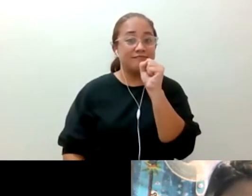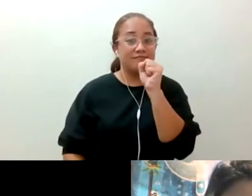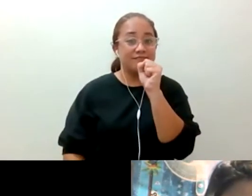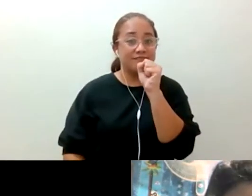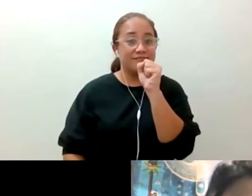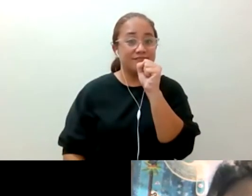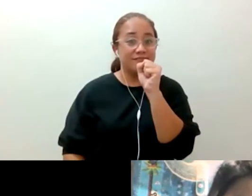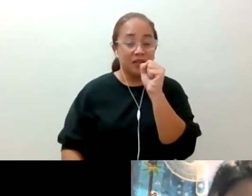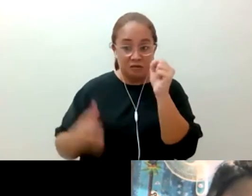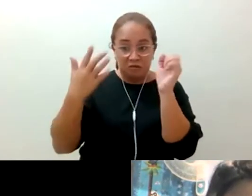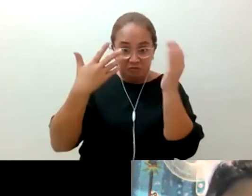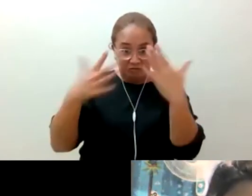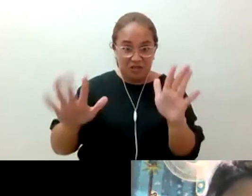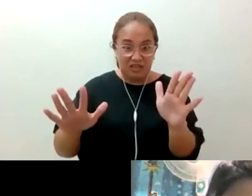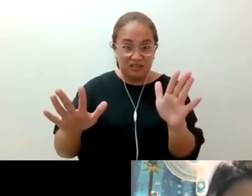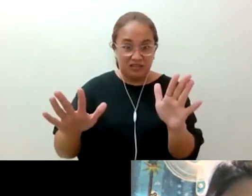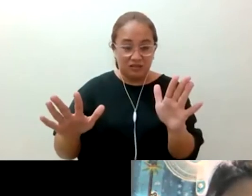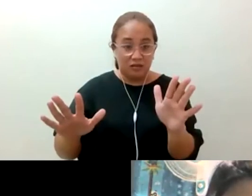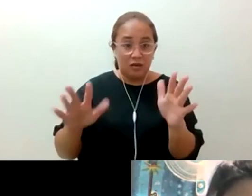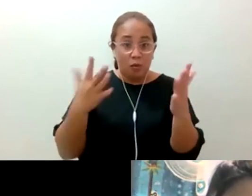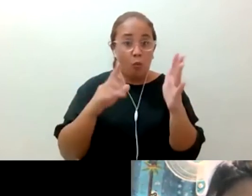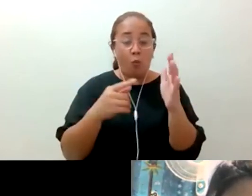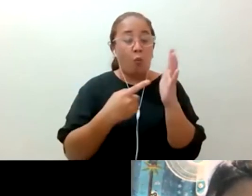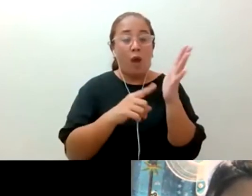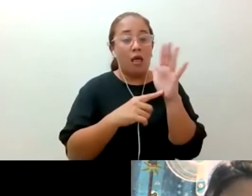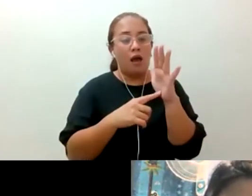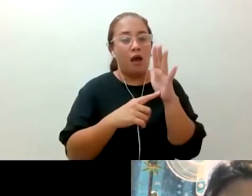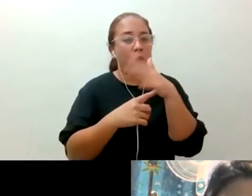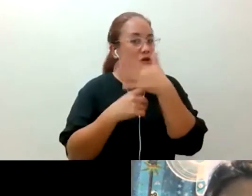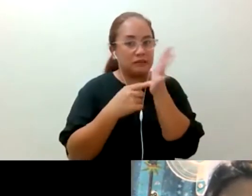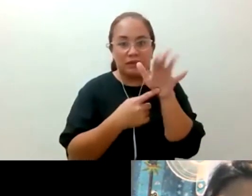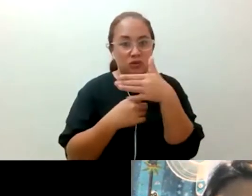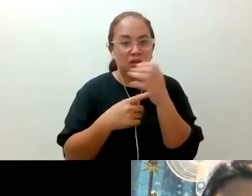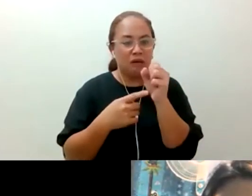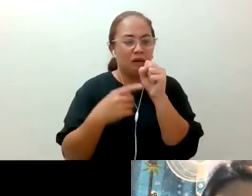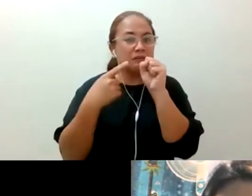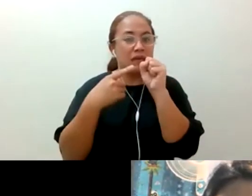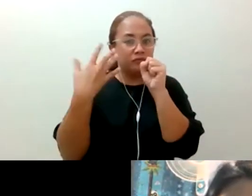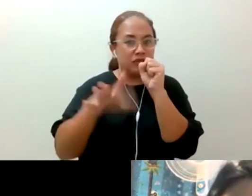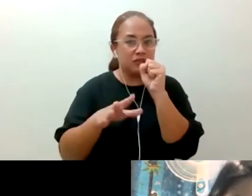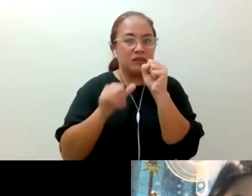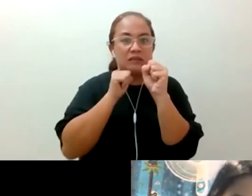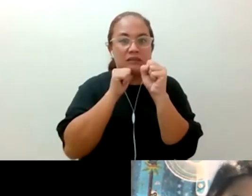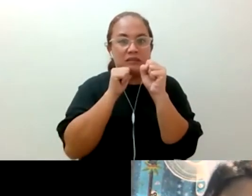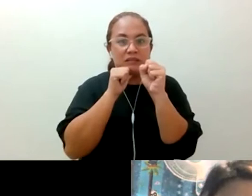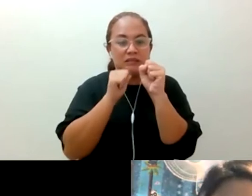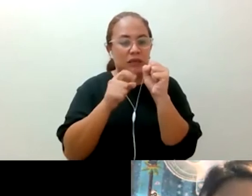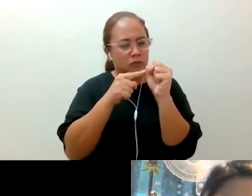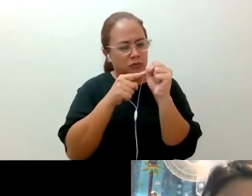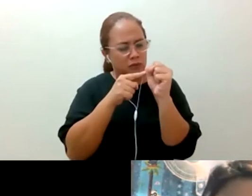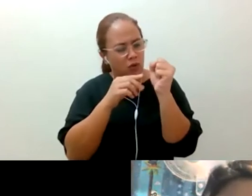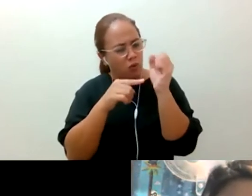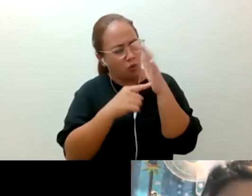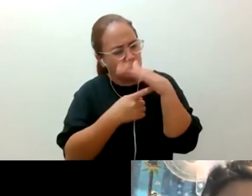finish. There's no orientation here. So you're finished with this sign. You don't need to look at it for orientation